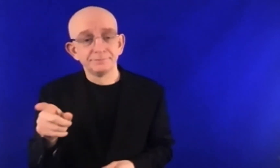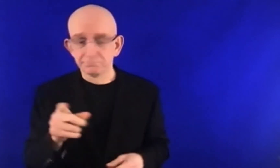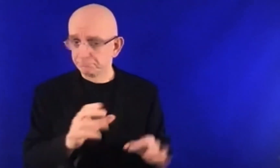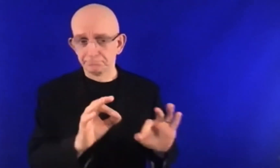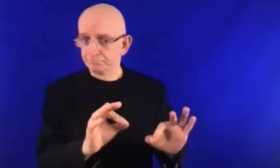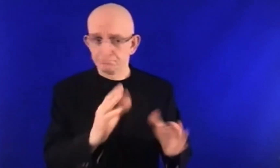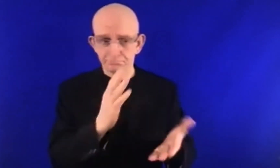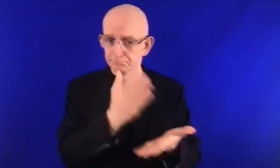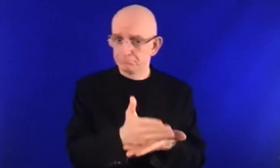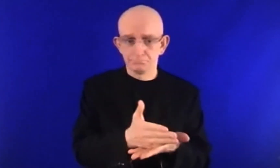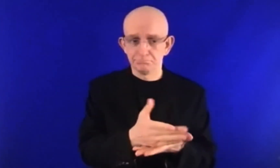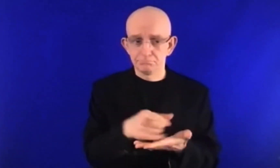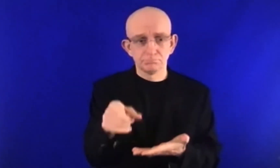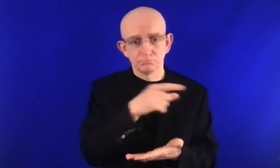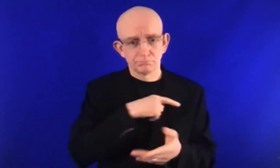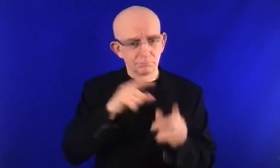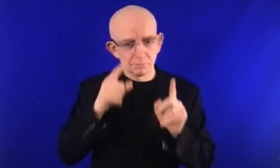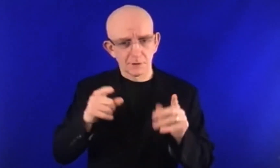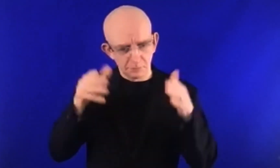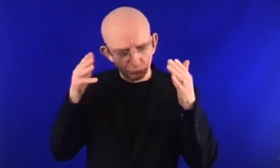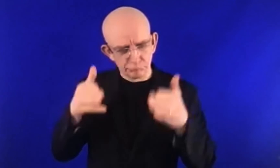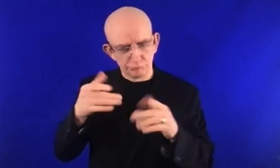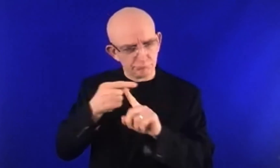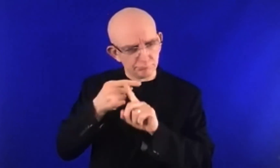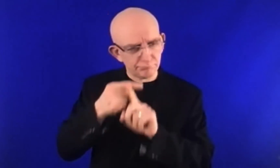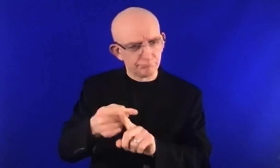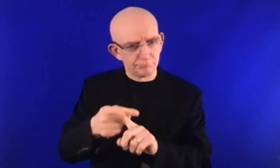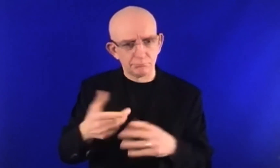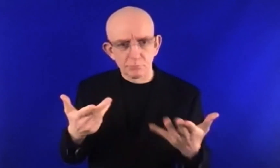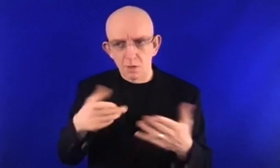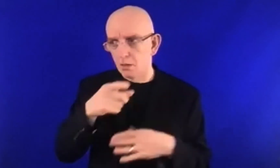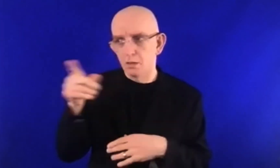organizations, disability organizations, in order to